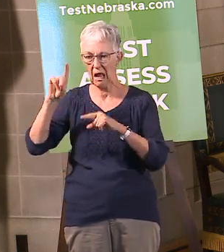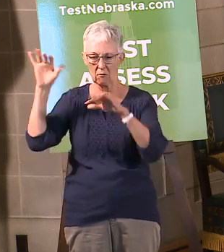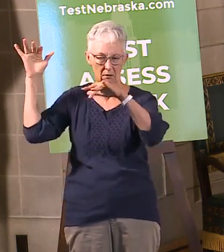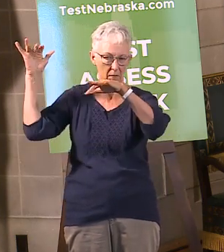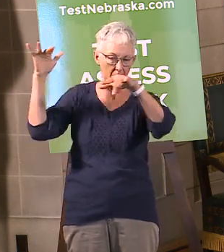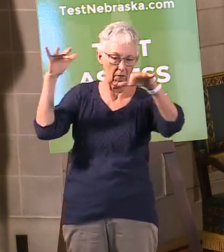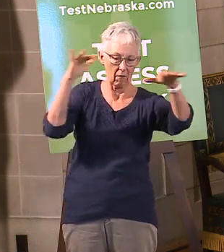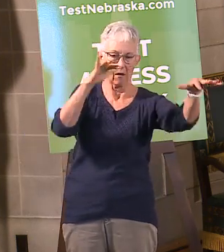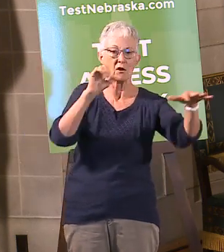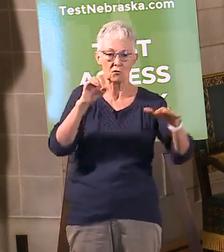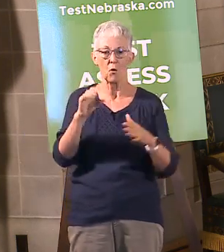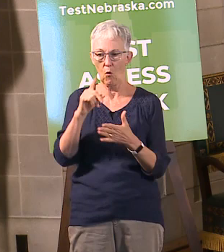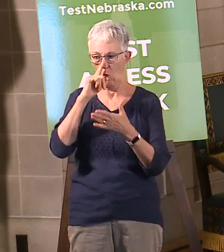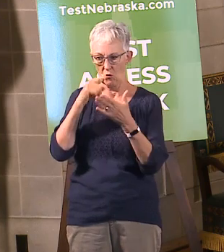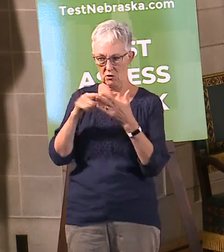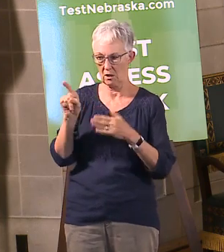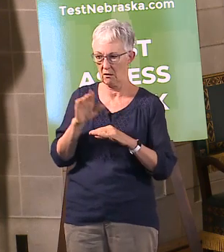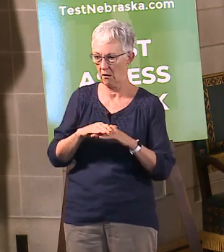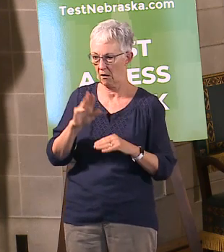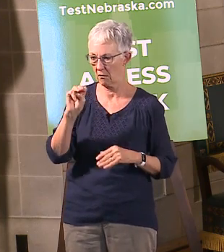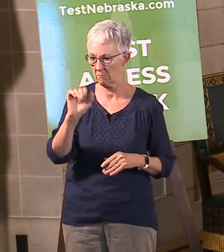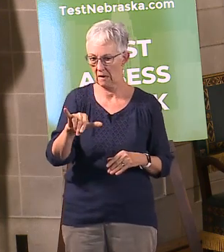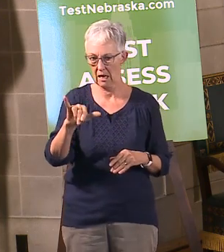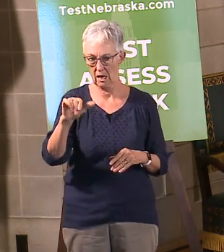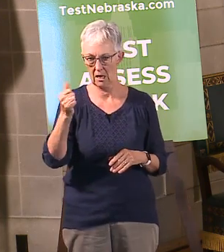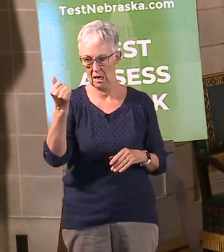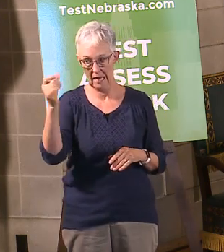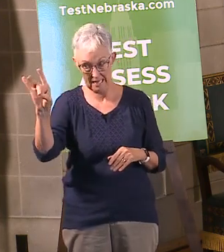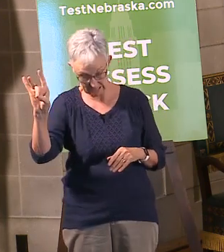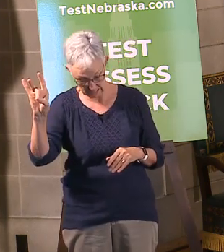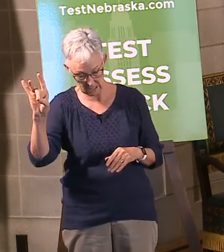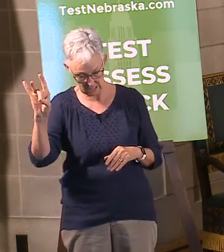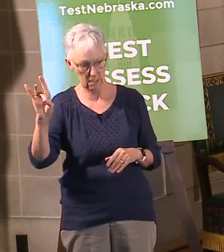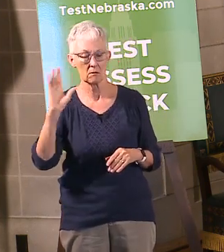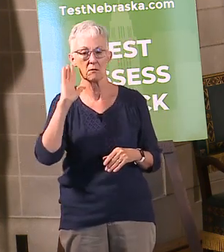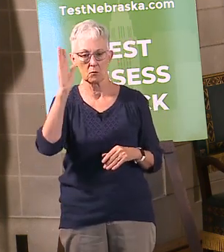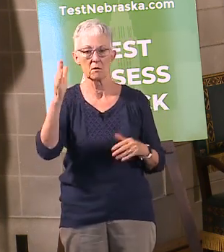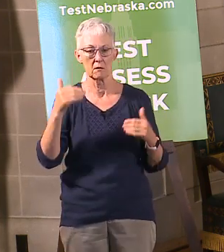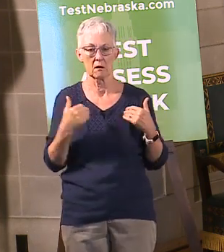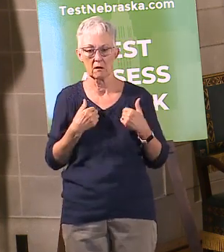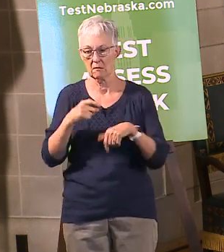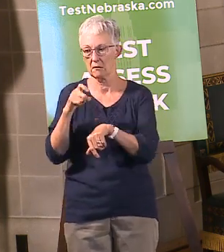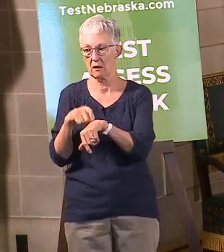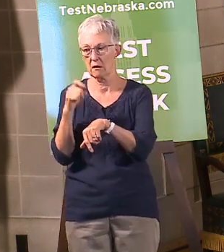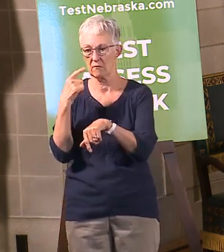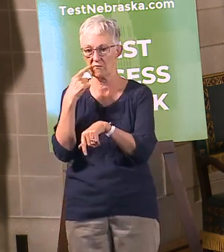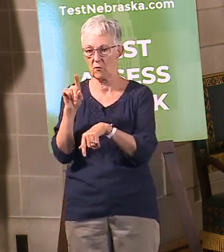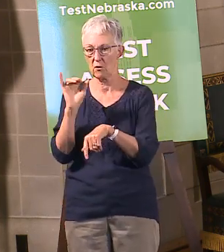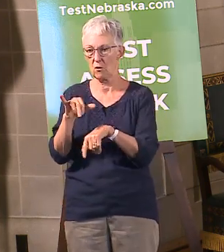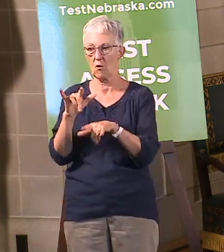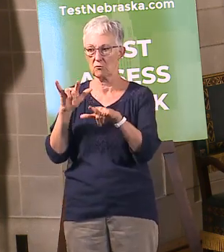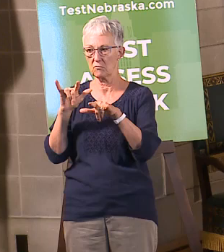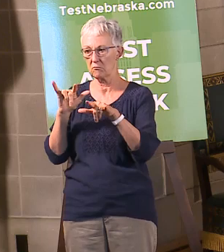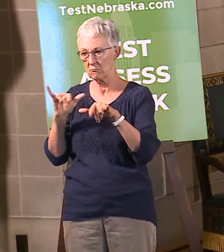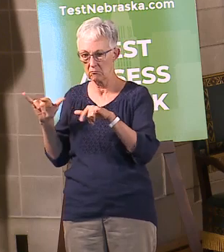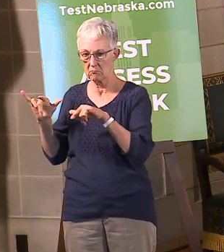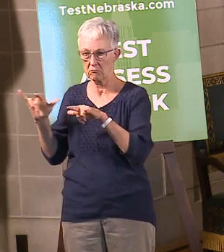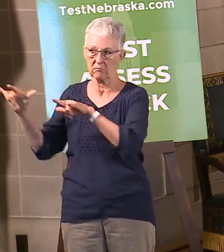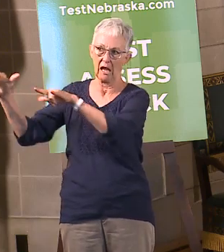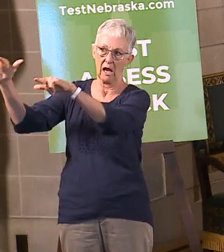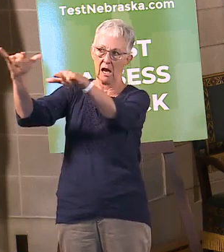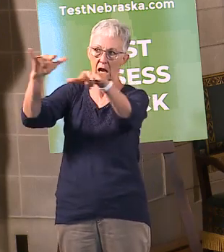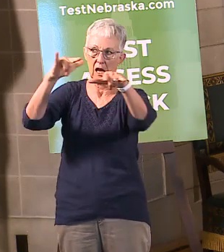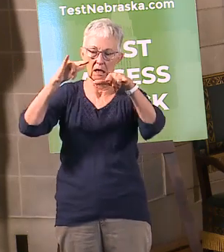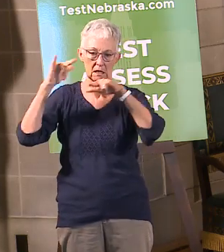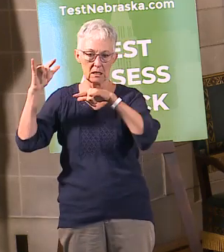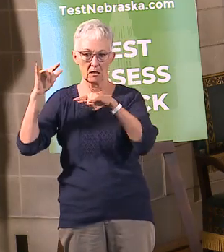can just check the Nebraska National Guard website for the scheduled times for that, but it's going to be very similar to what we were talking about before, and